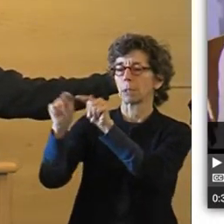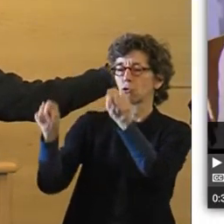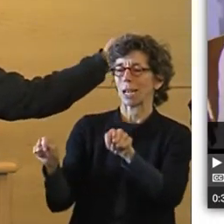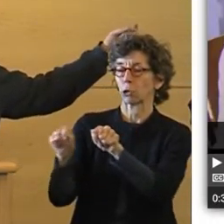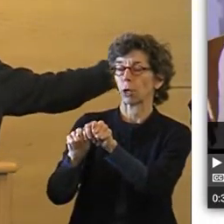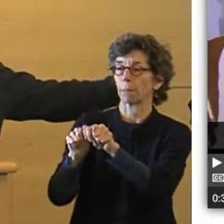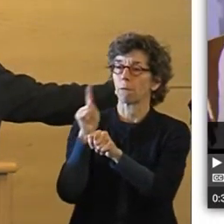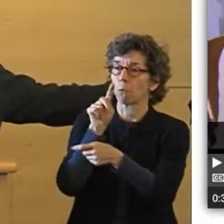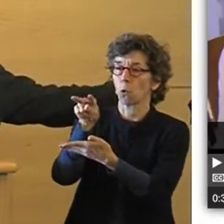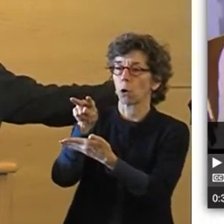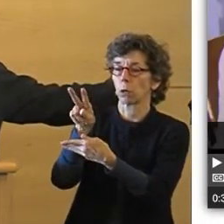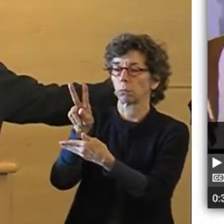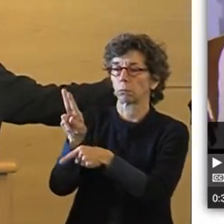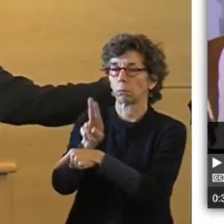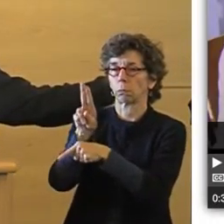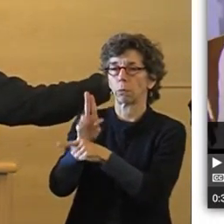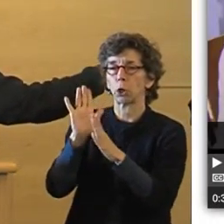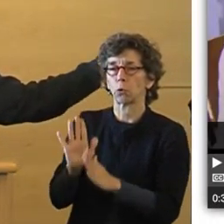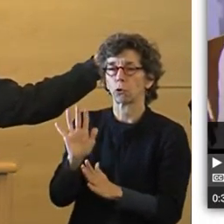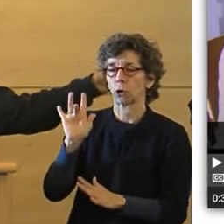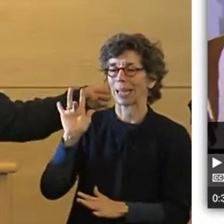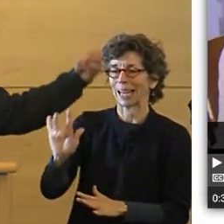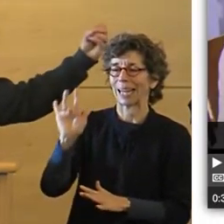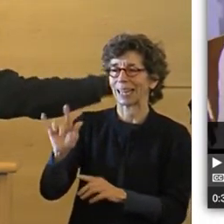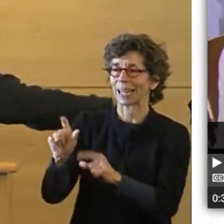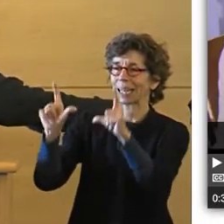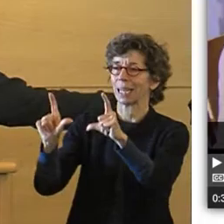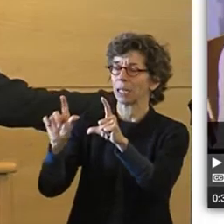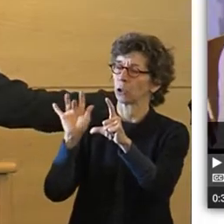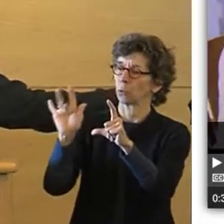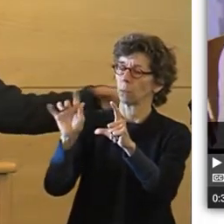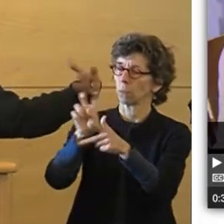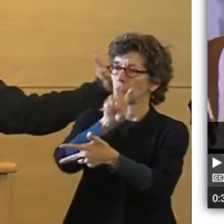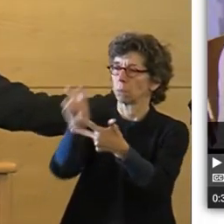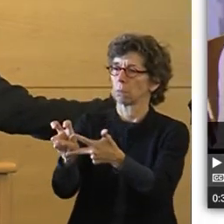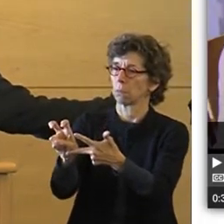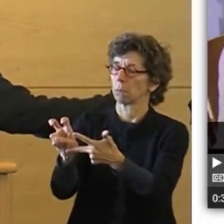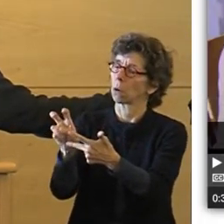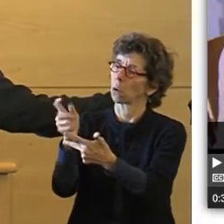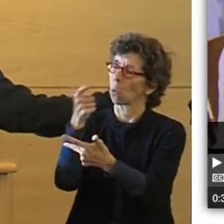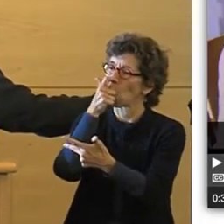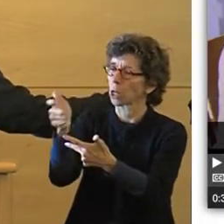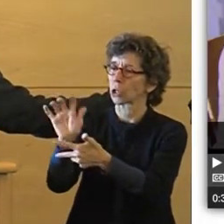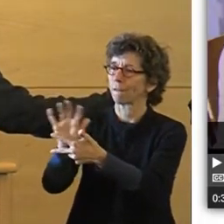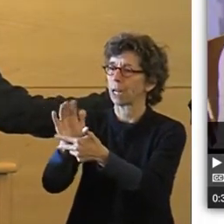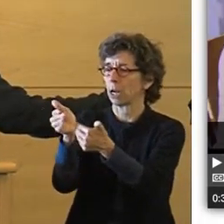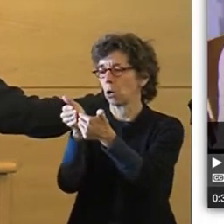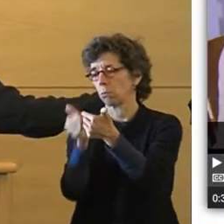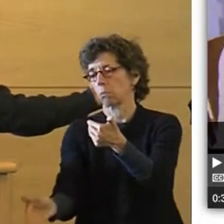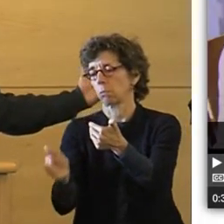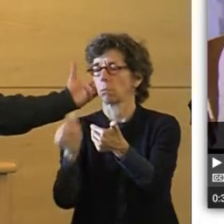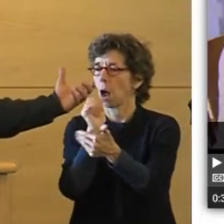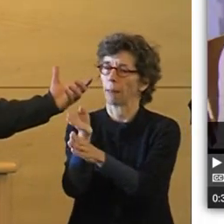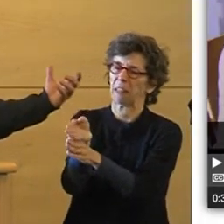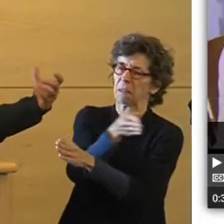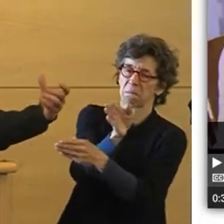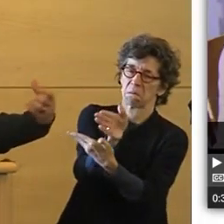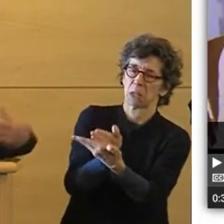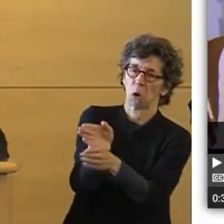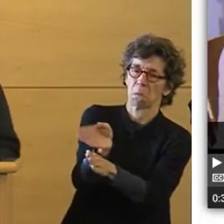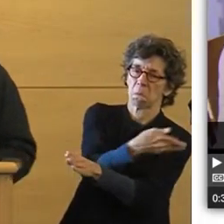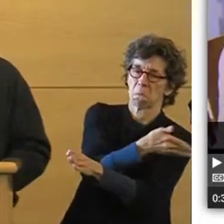combine them to produce an interactive transcript. So we've got all the timestamps and everything, and we reassemble